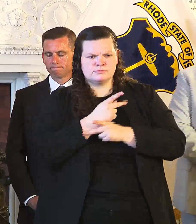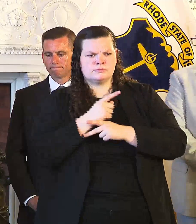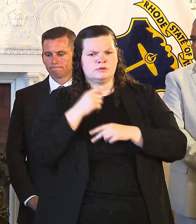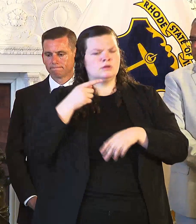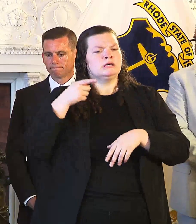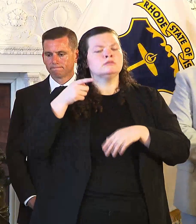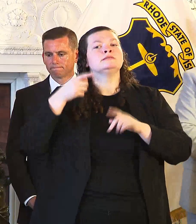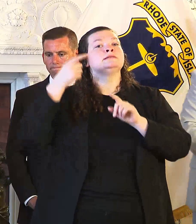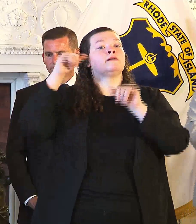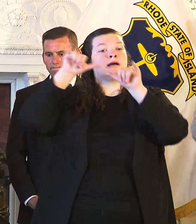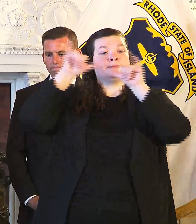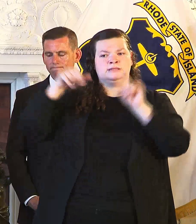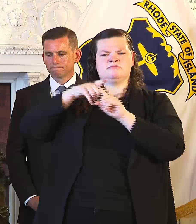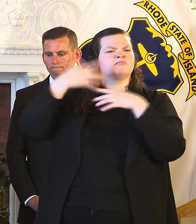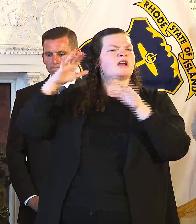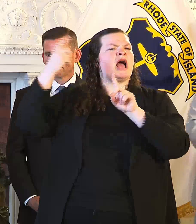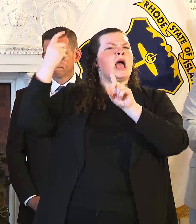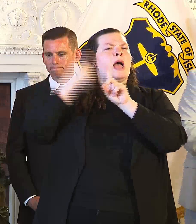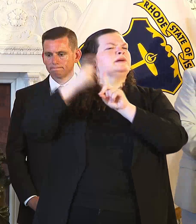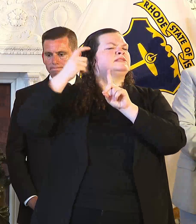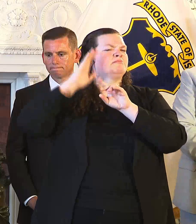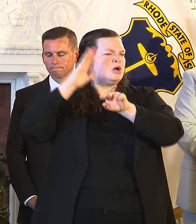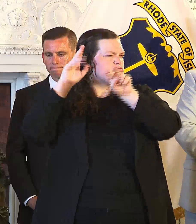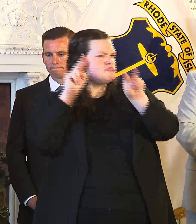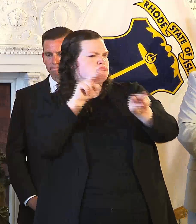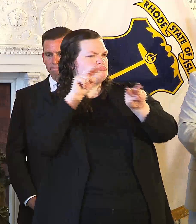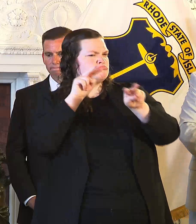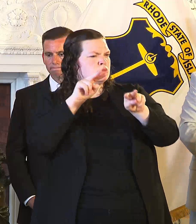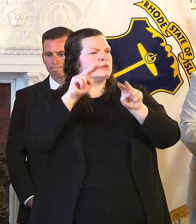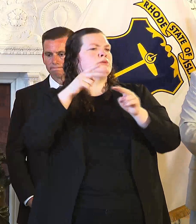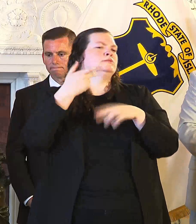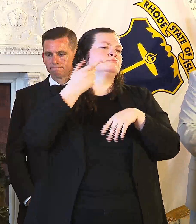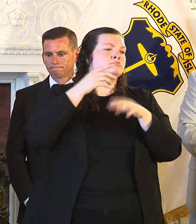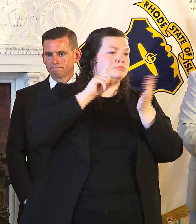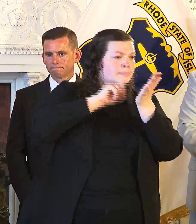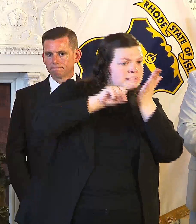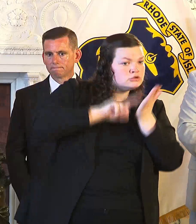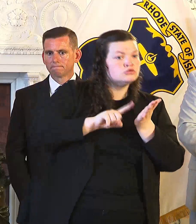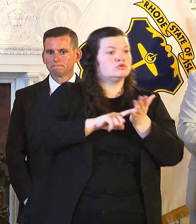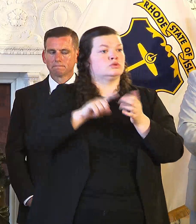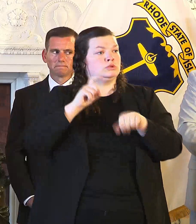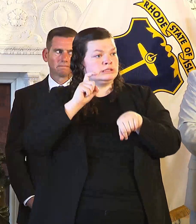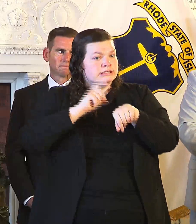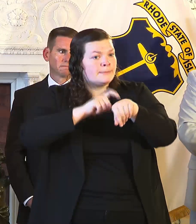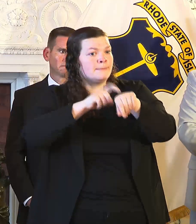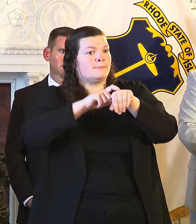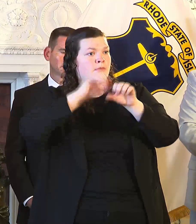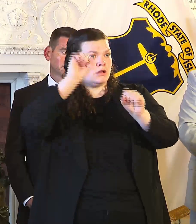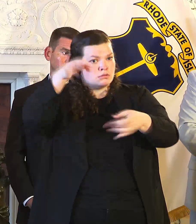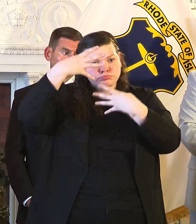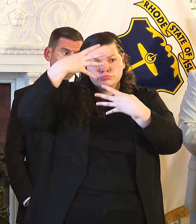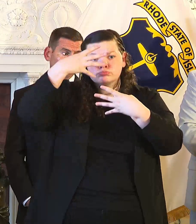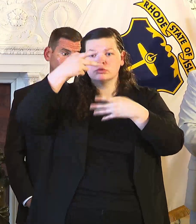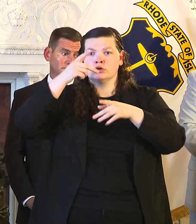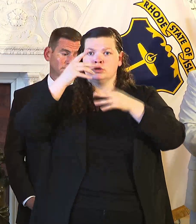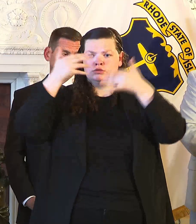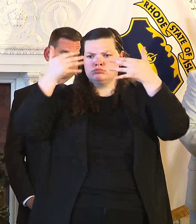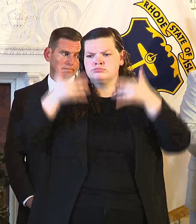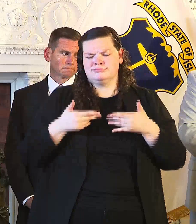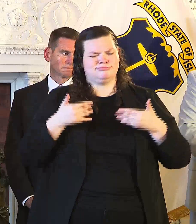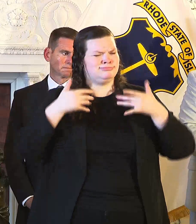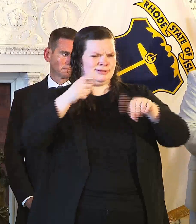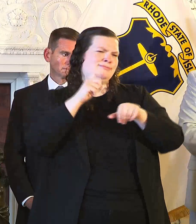and inspect the bridge on a real-time basis throughout this entire process. So we're providing an exceedingly